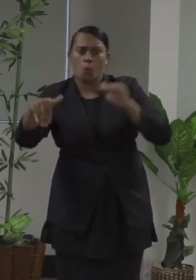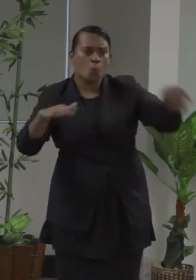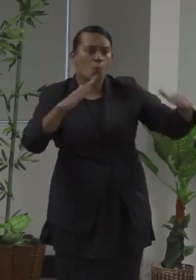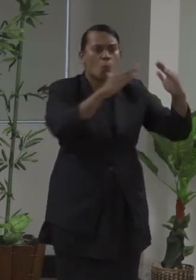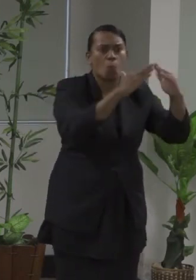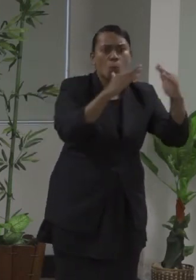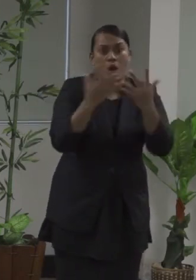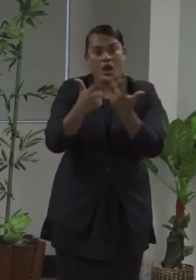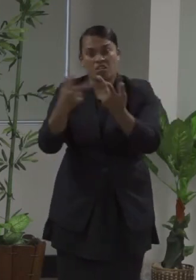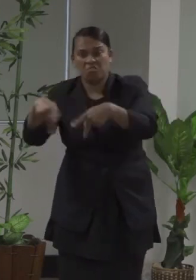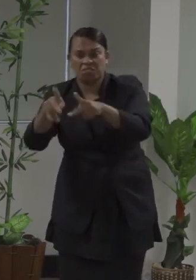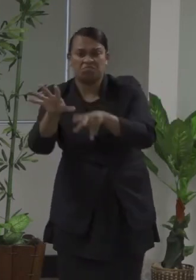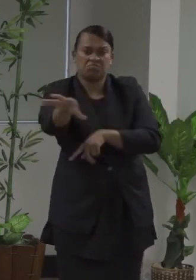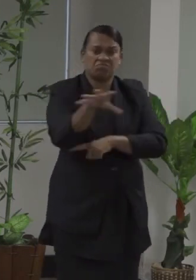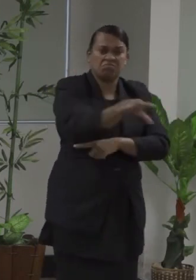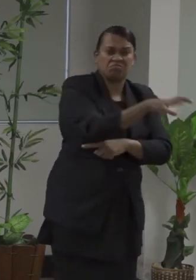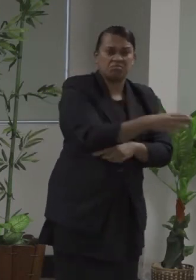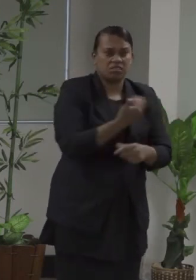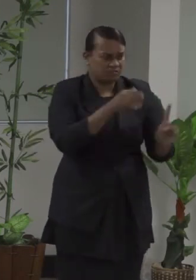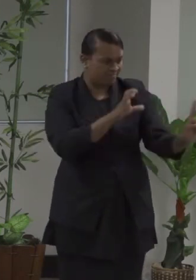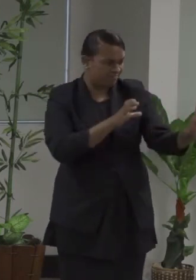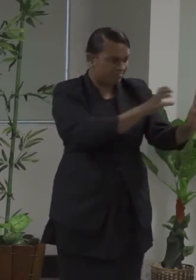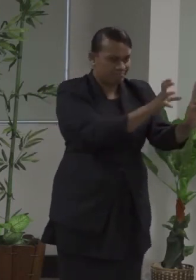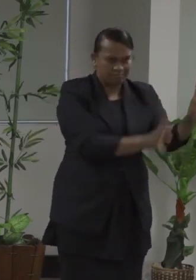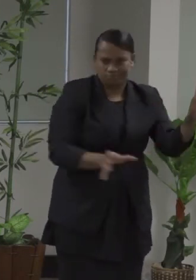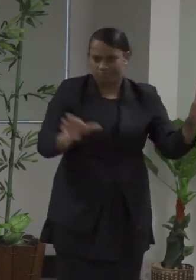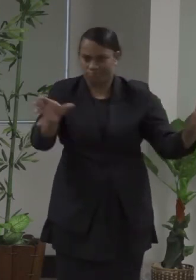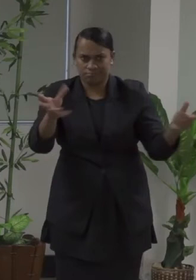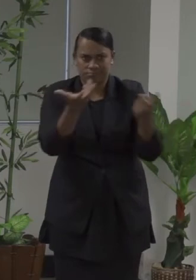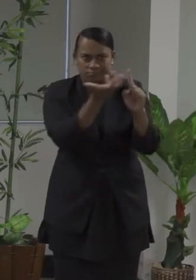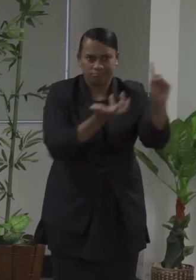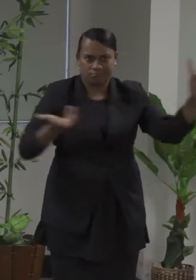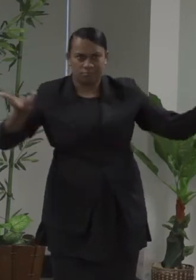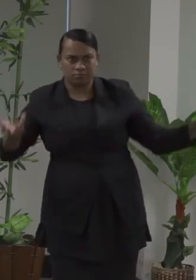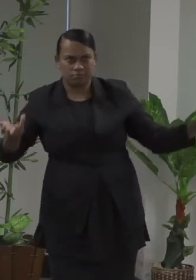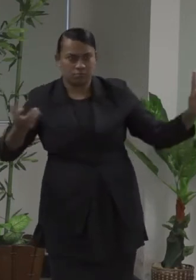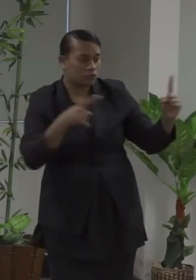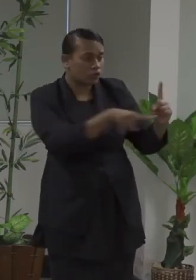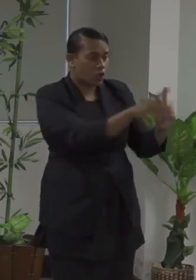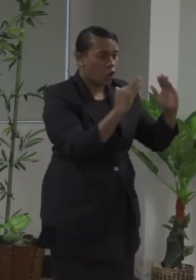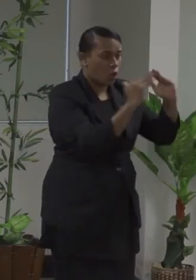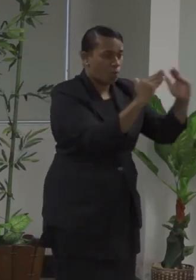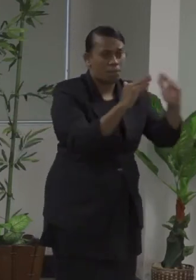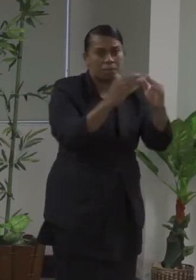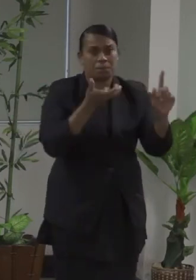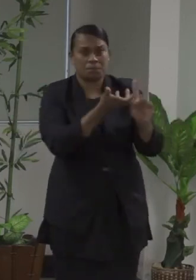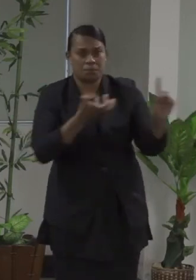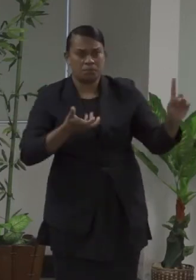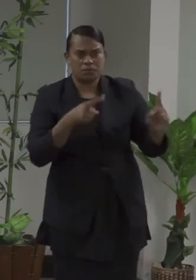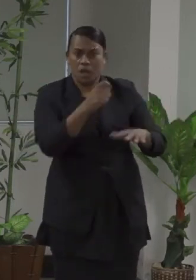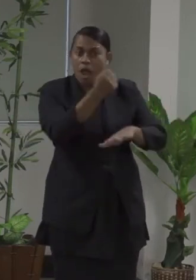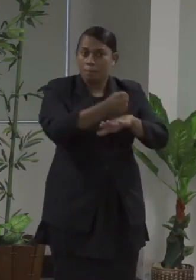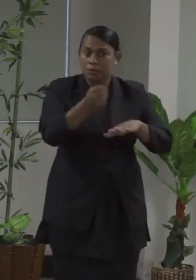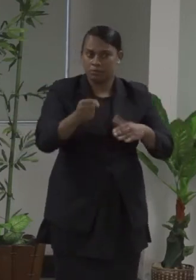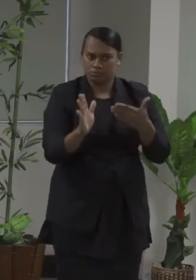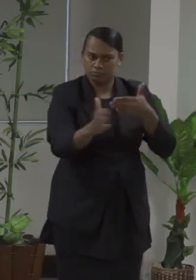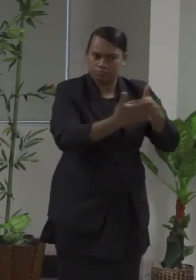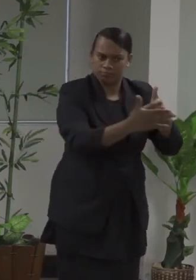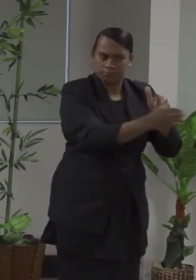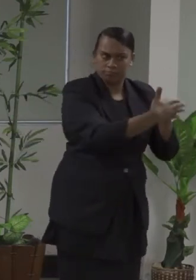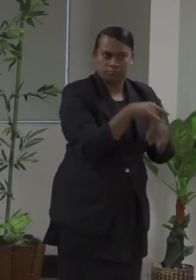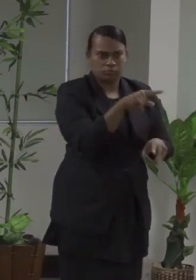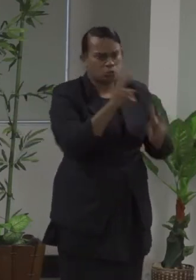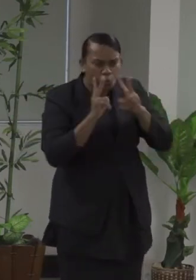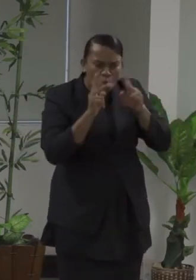designated quarantine facilities. And we are working hard, our quarantine teams are working hard, making sure that